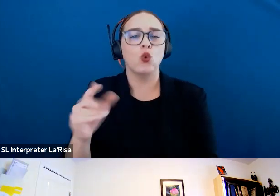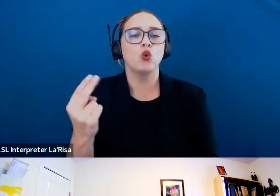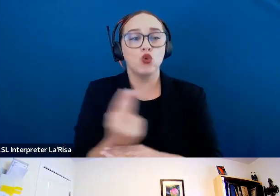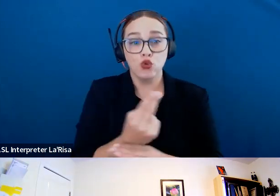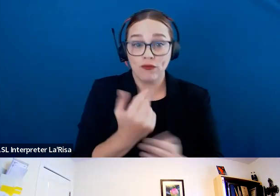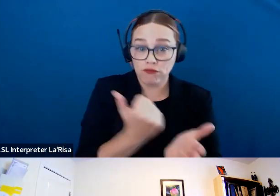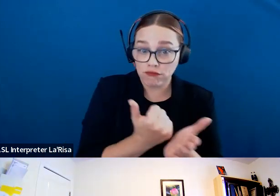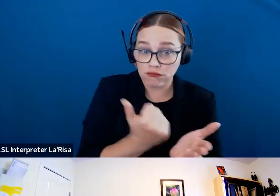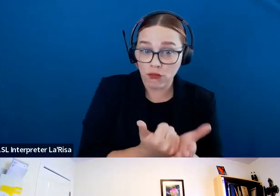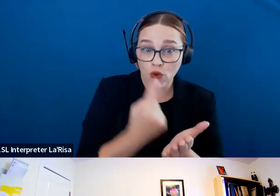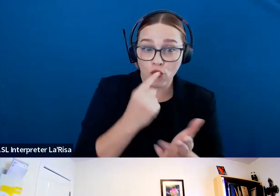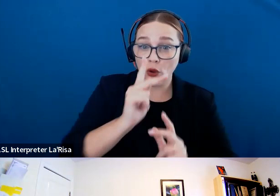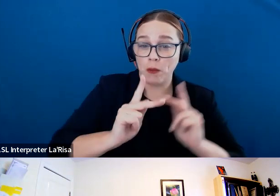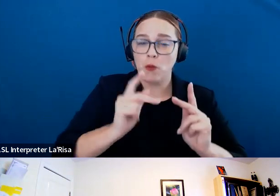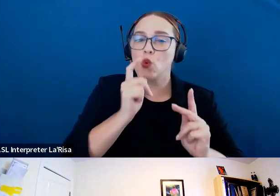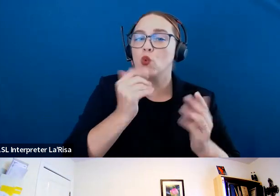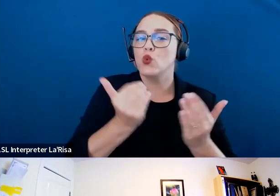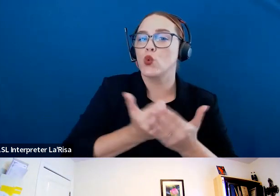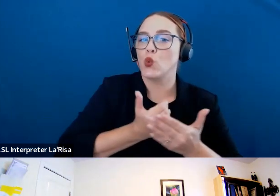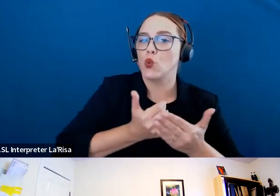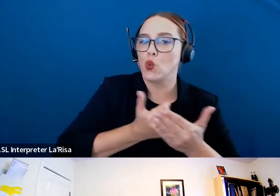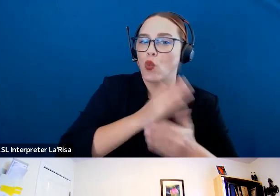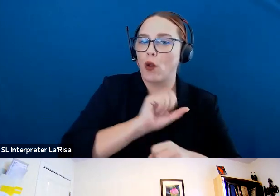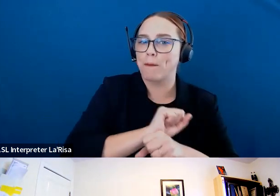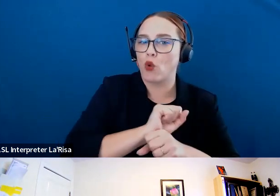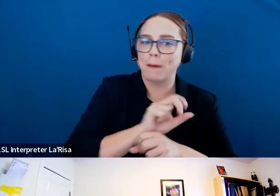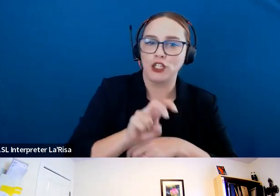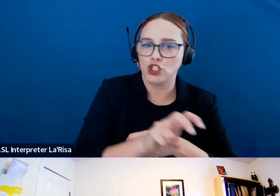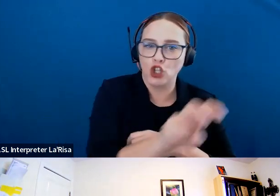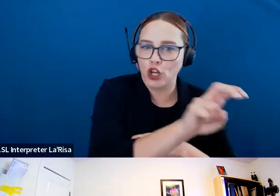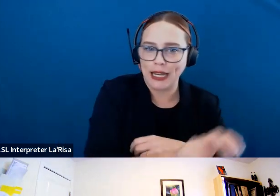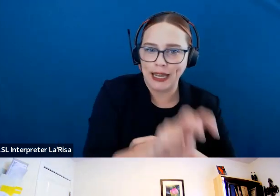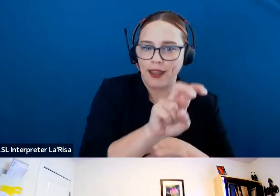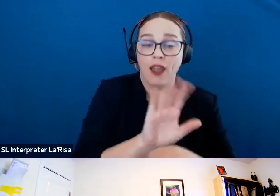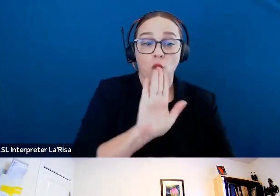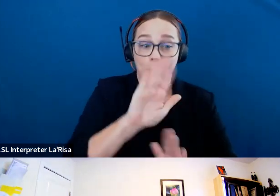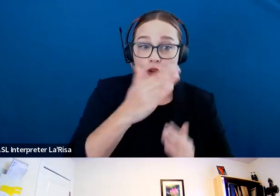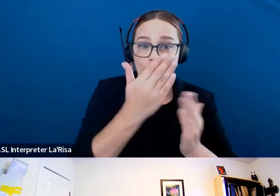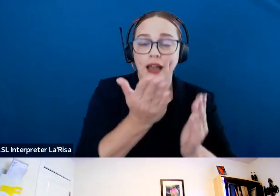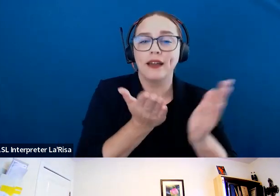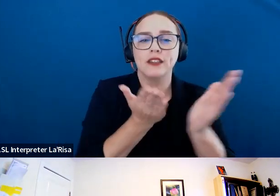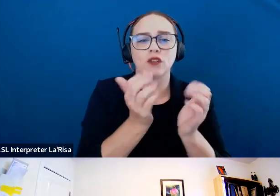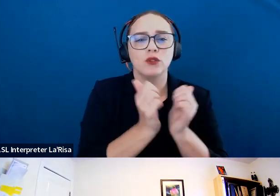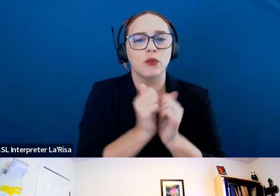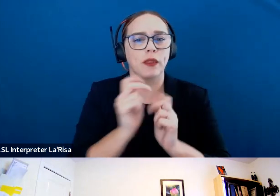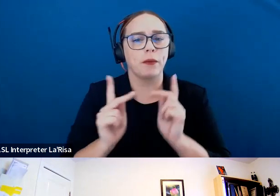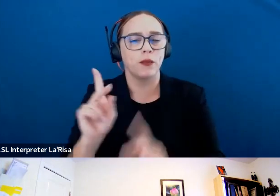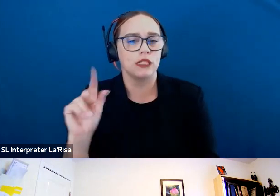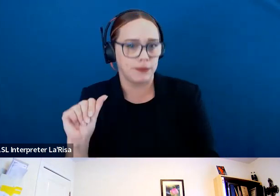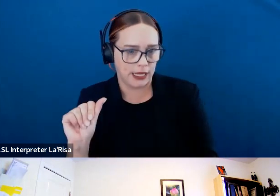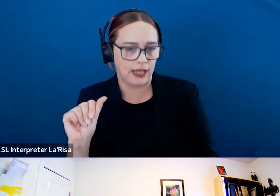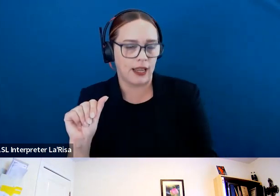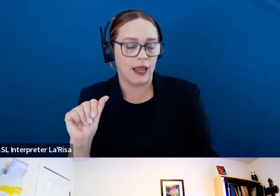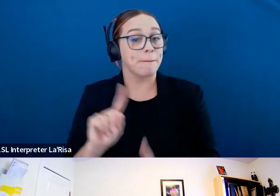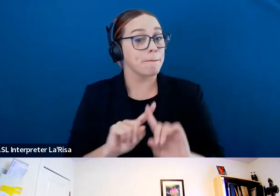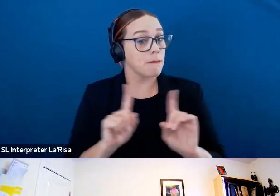their employment journey, in providing employment services to people with disabilities, but it also can be useful to